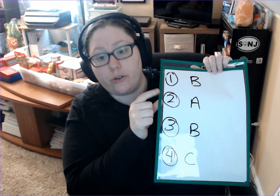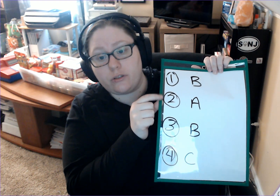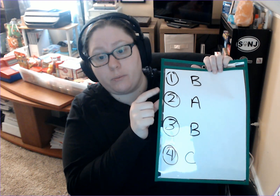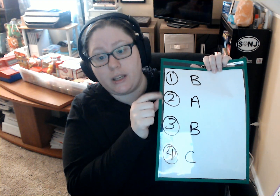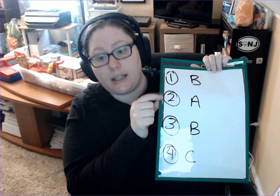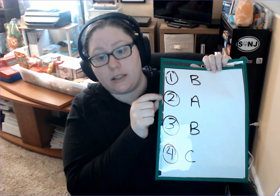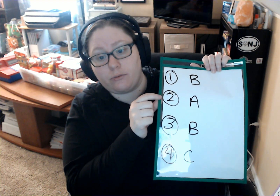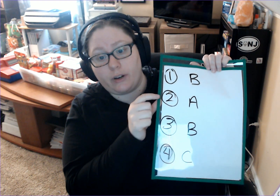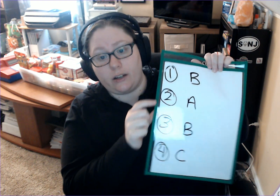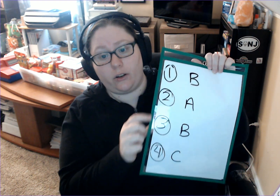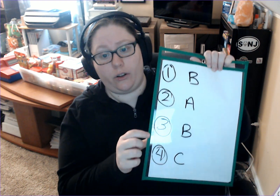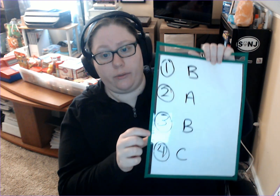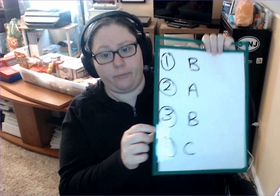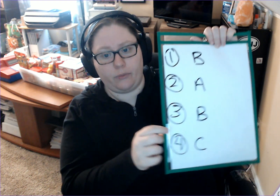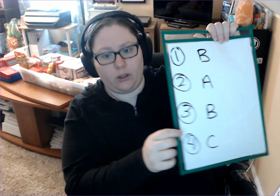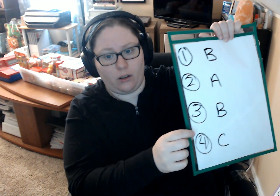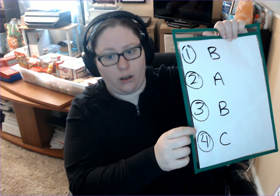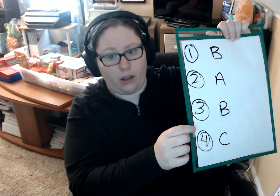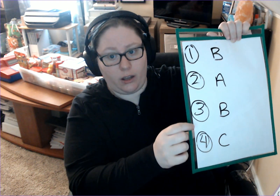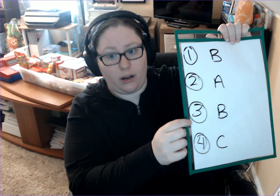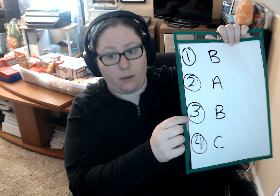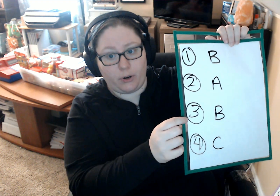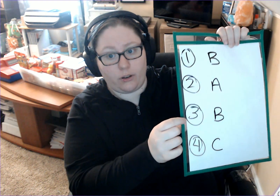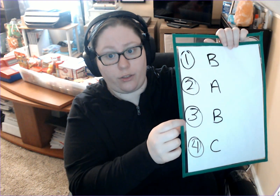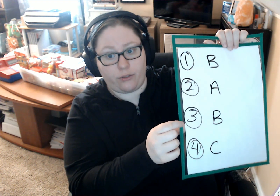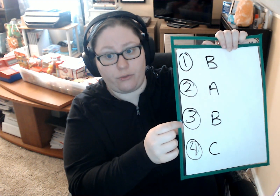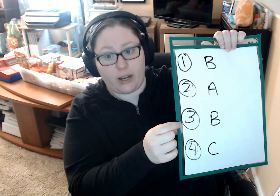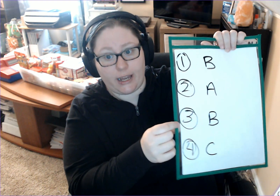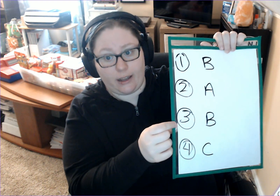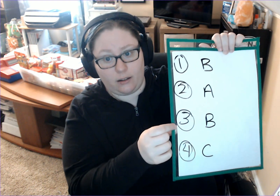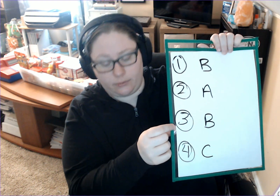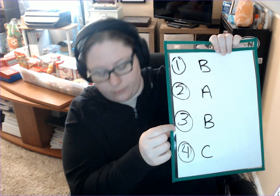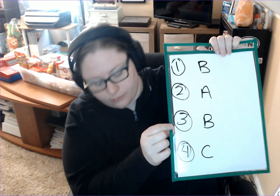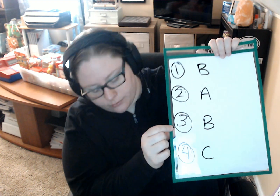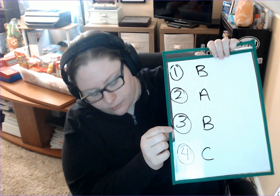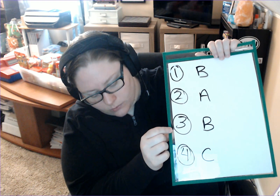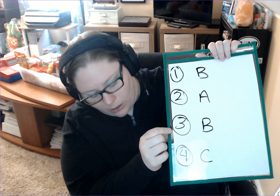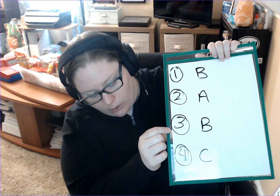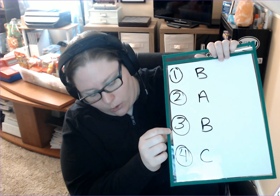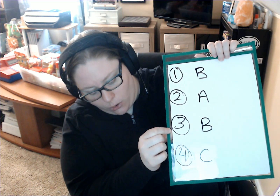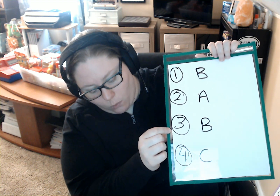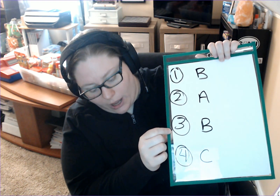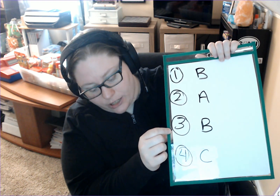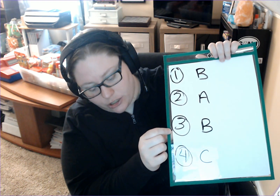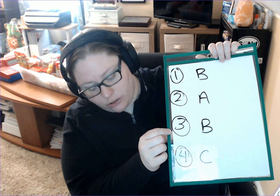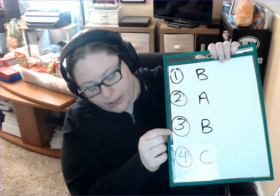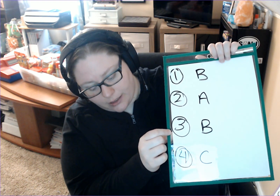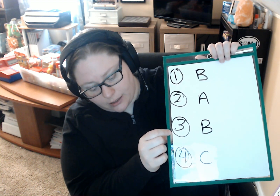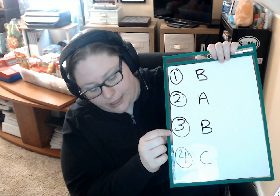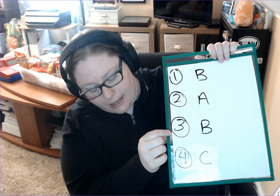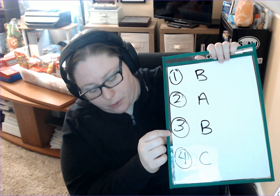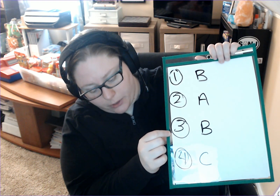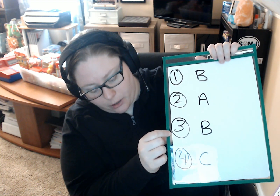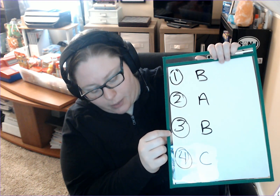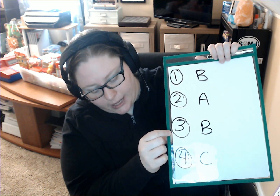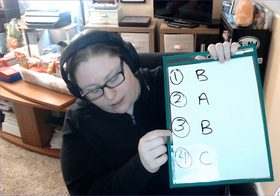begin to wrinkle. Number 3, why should you look at the label when you're buying